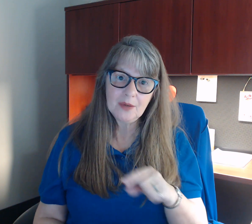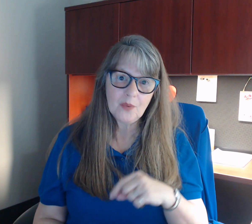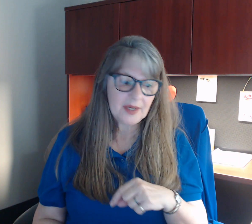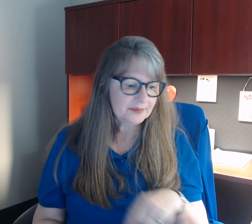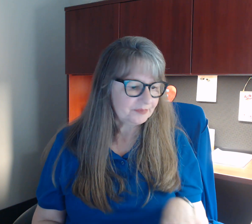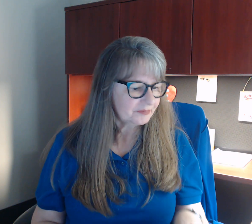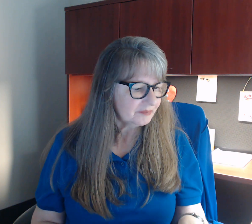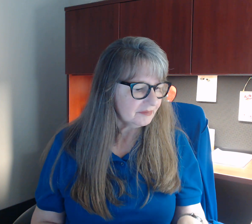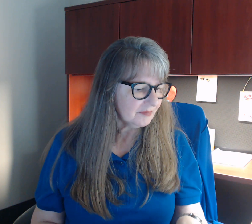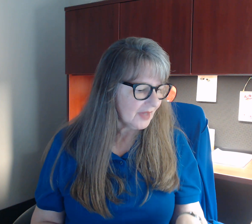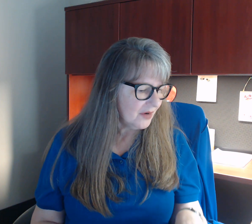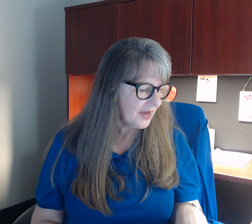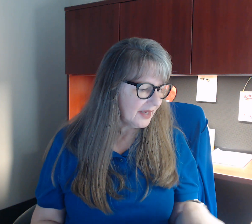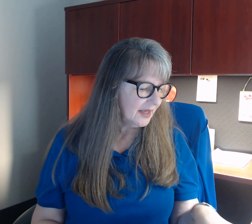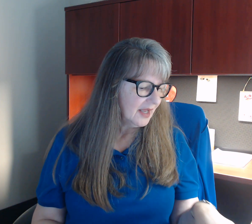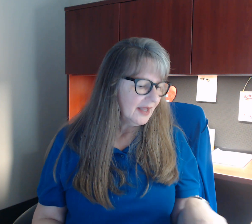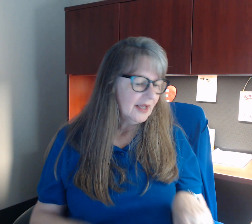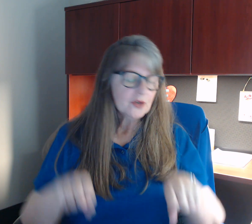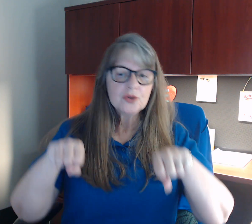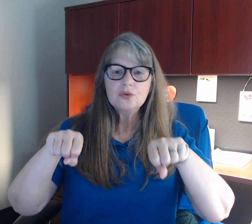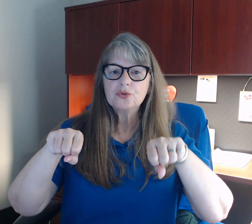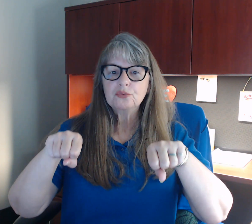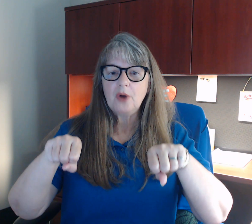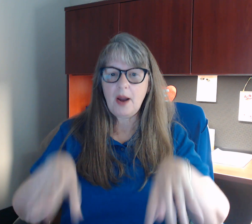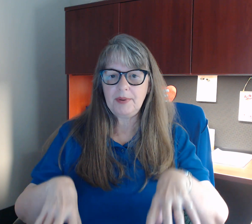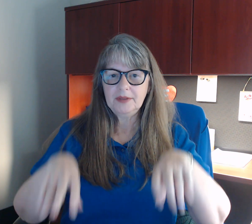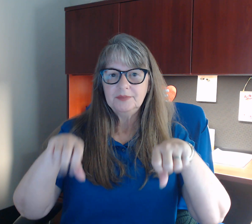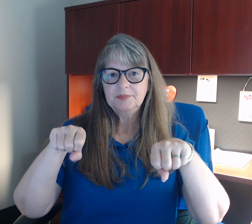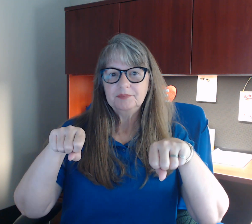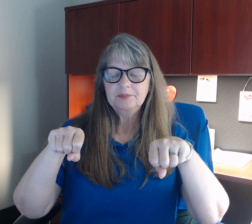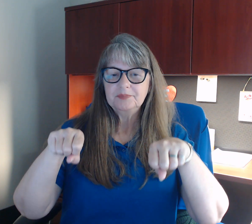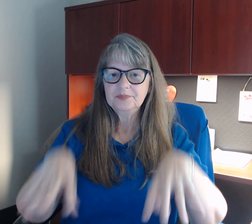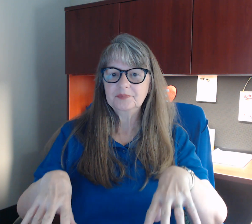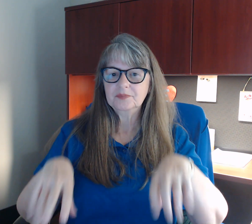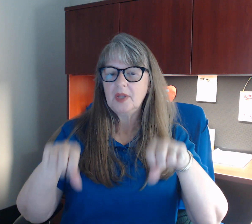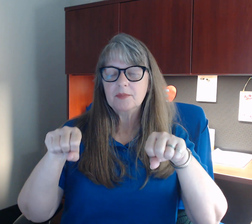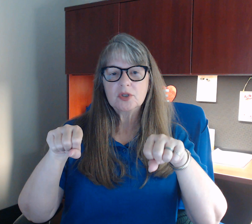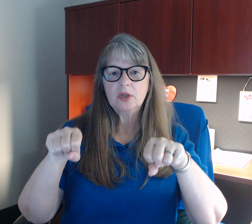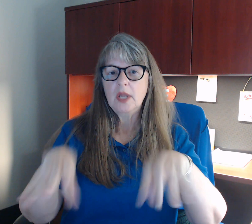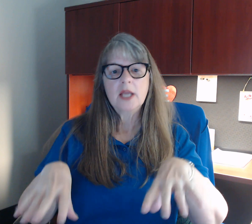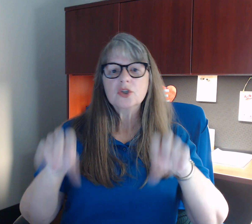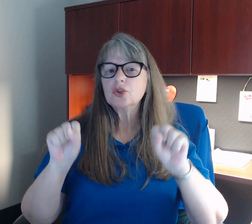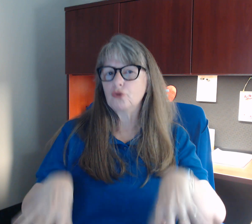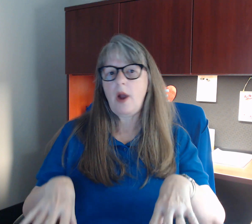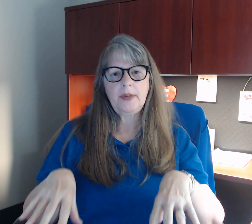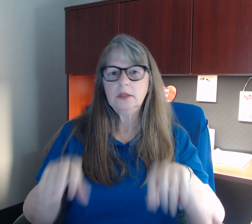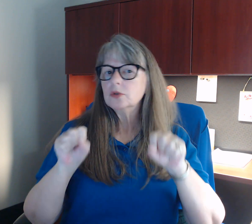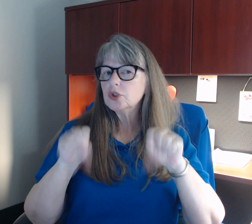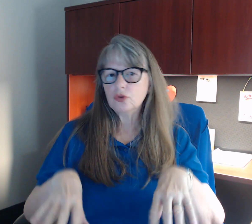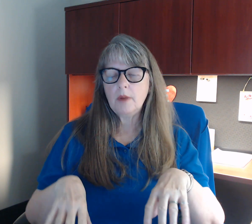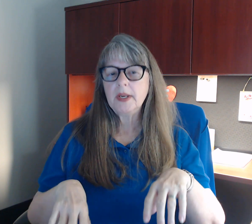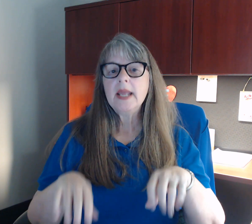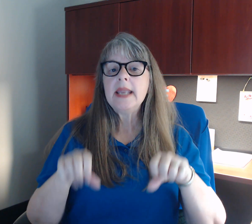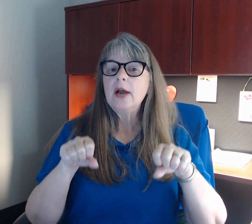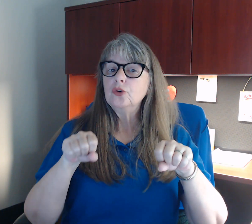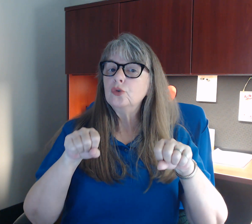M-A-N-Y. Okay. To drop. I'm just going to, just drop it. Just drop it. Now, you